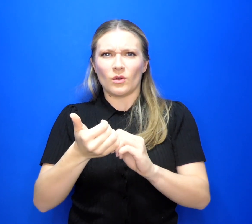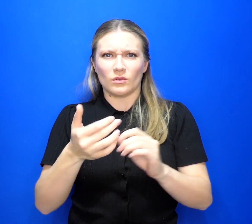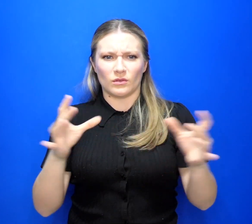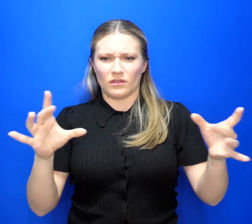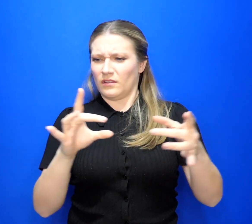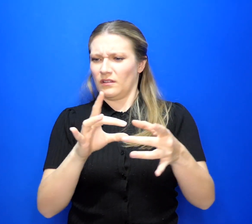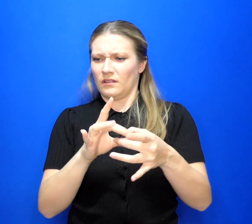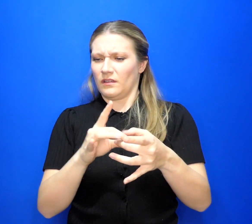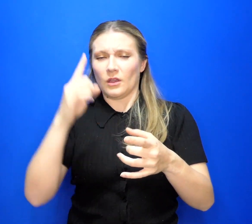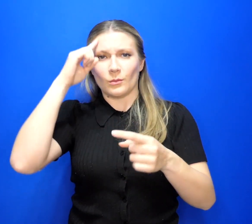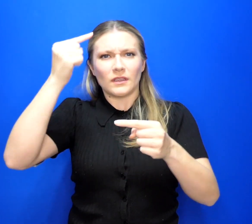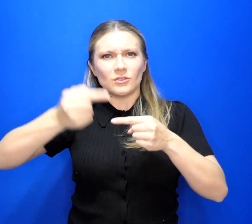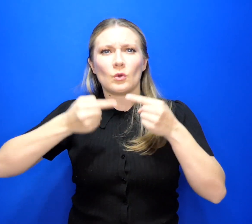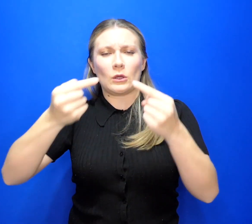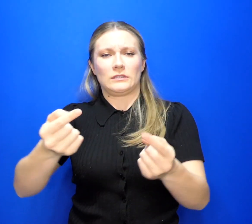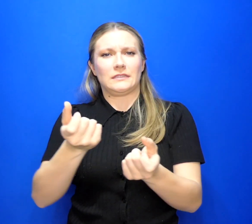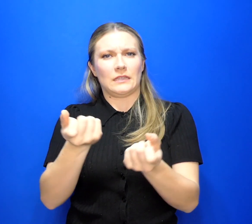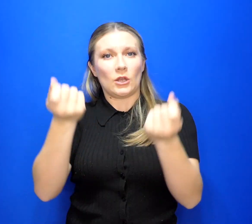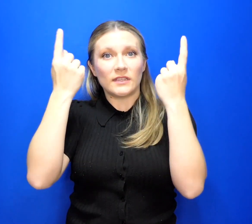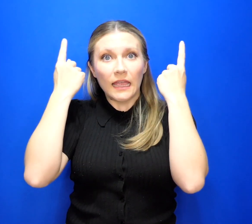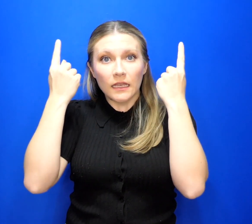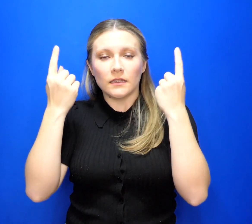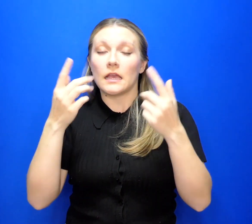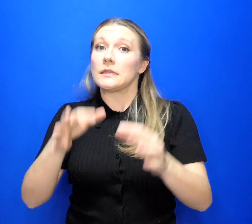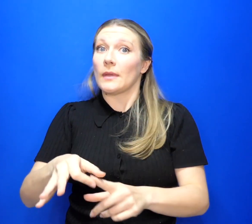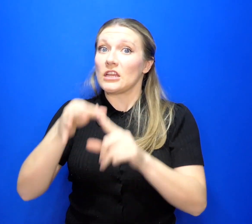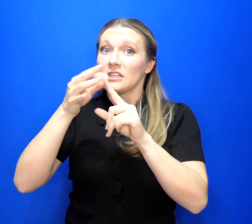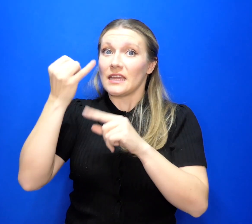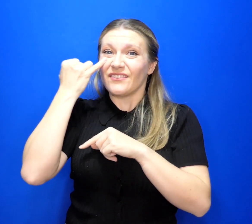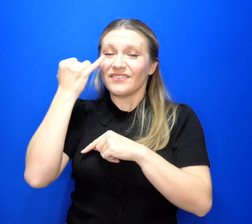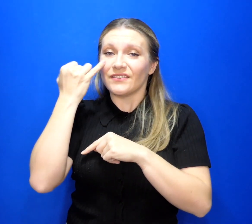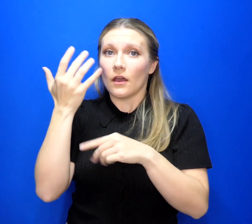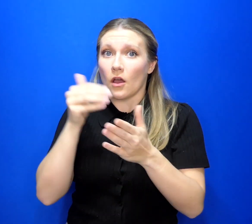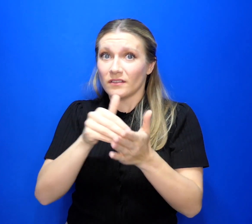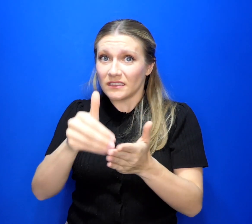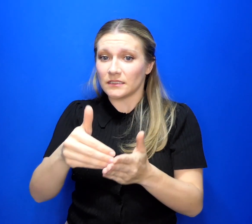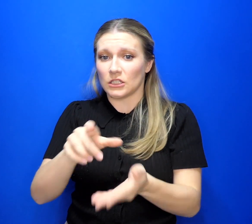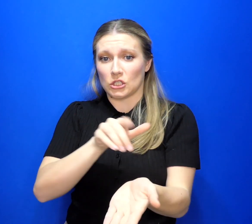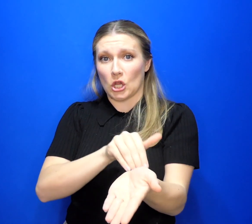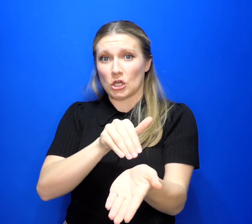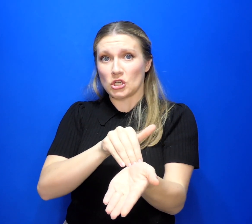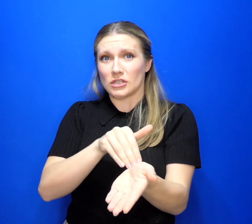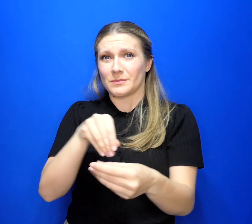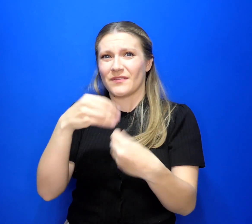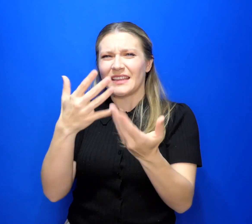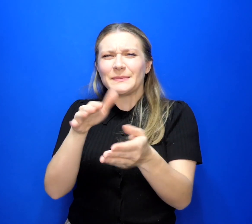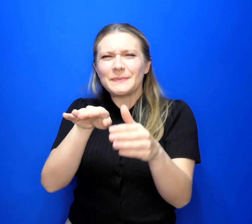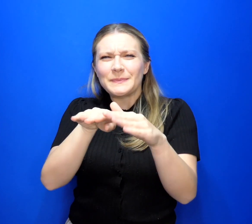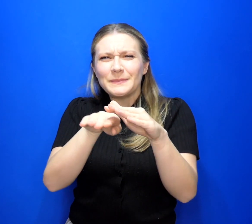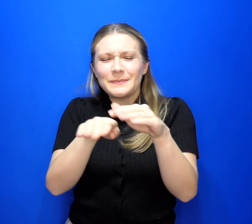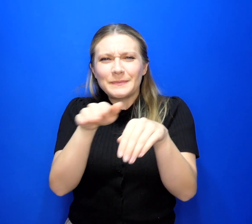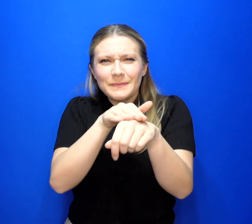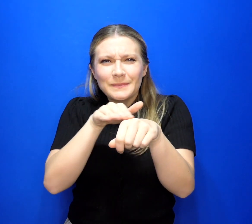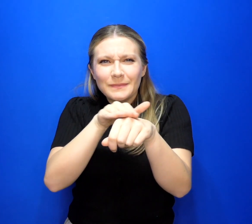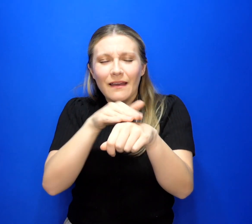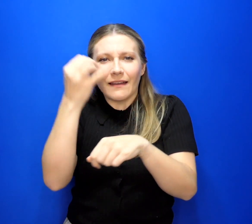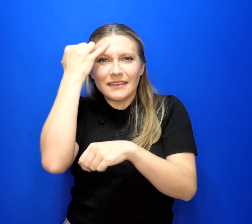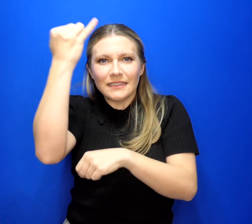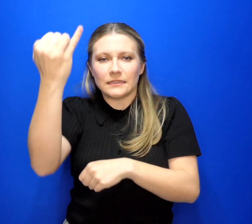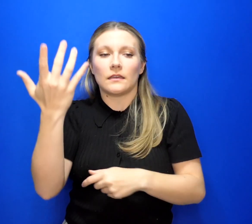to make sense of it. Especially when it's very likely that the doctor has given you basic ideas of what to do. Count these